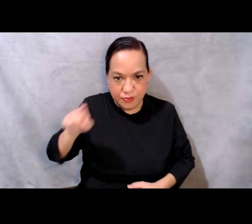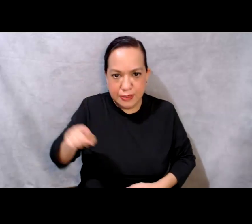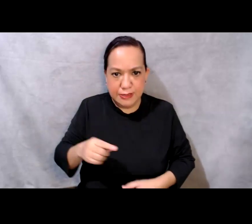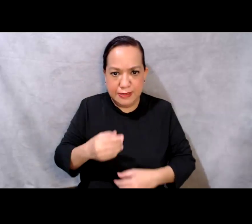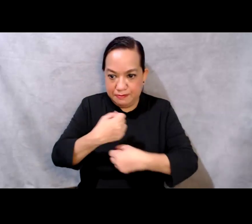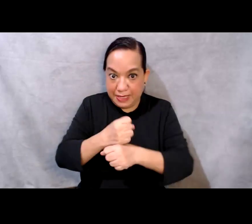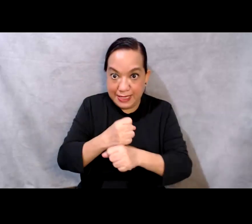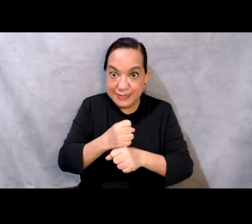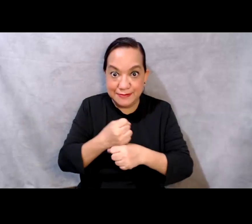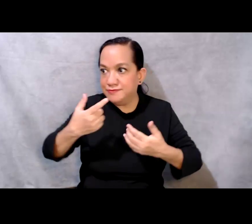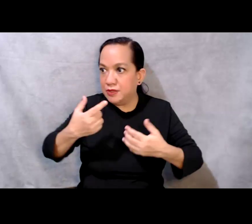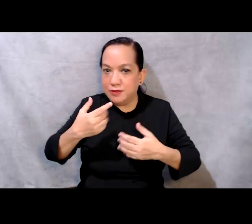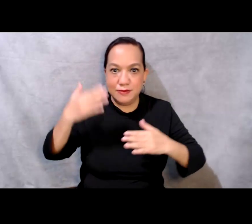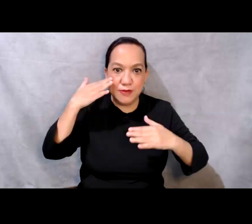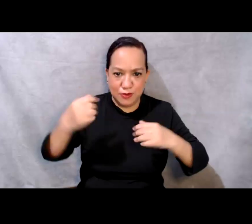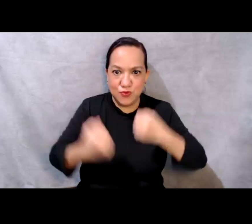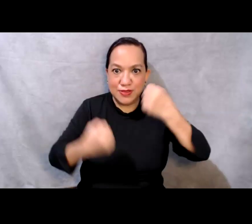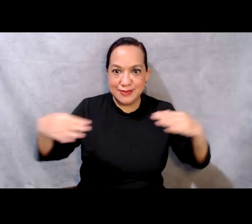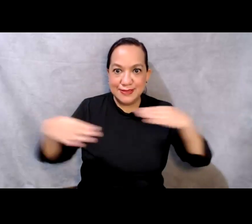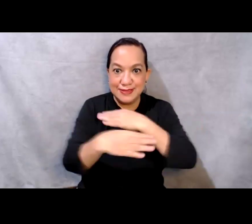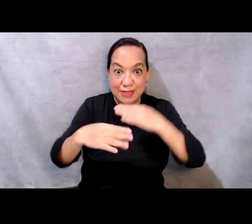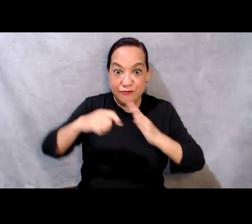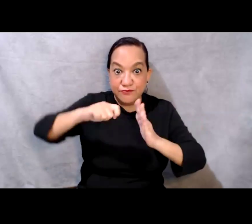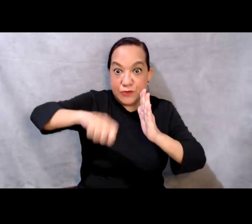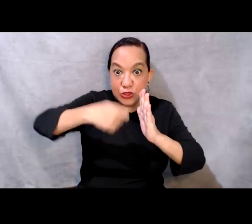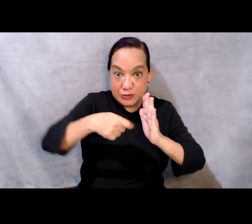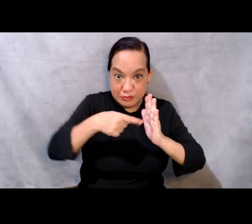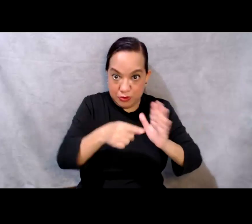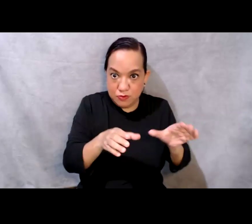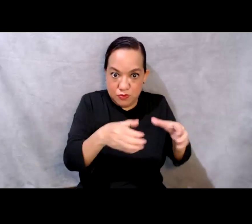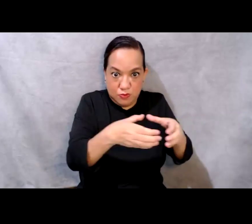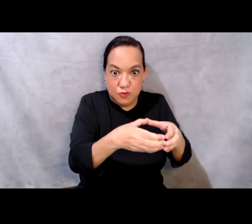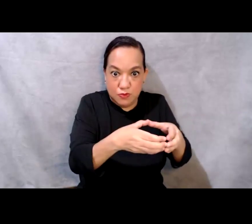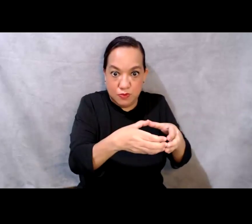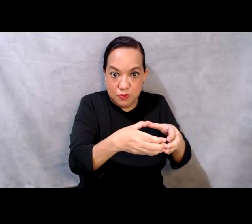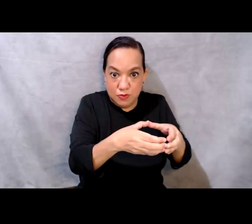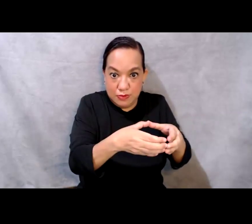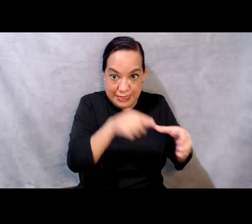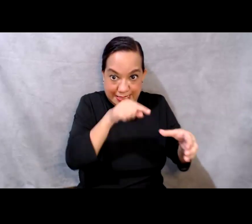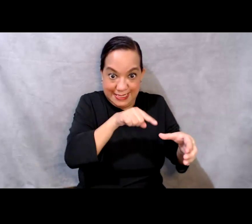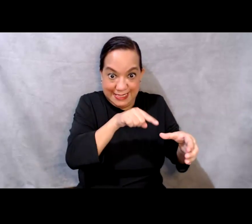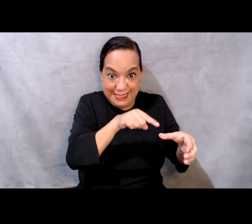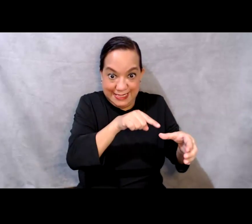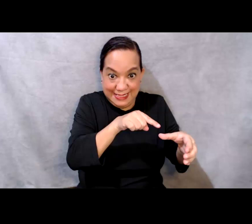groups. And we had a finding of non-compliance on the consultation and